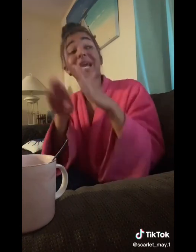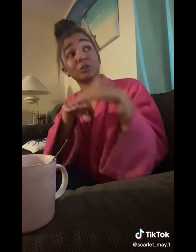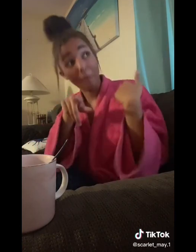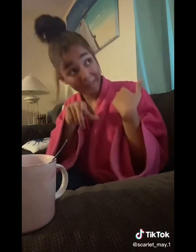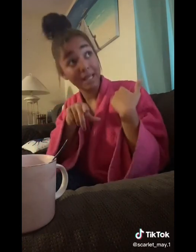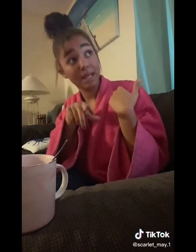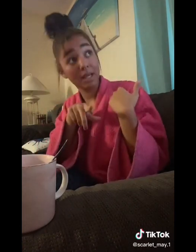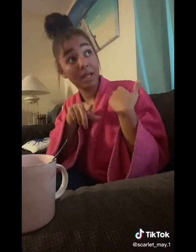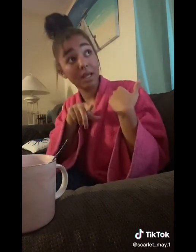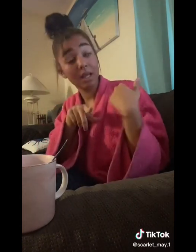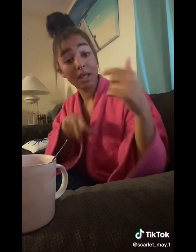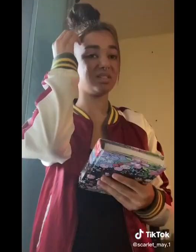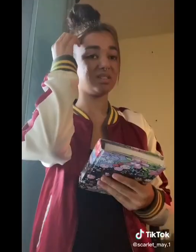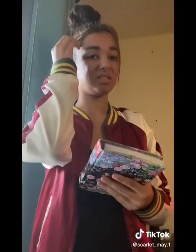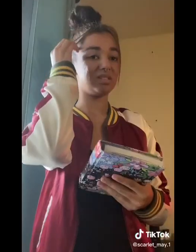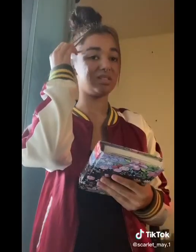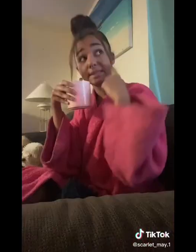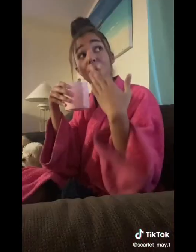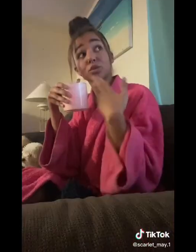on me. Sounds good?